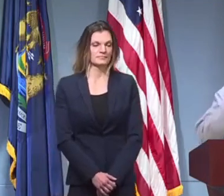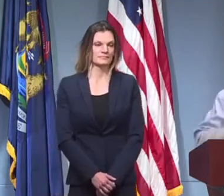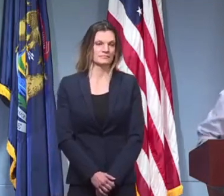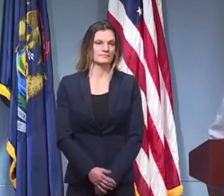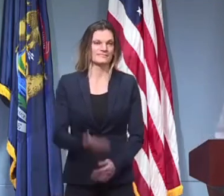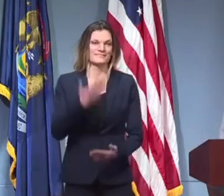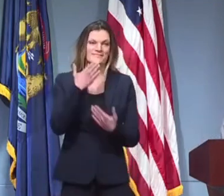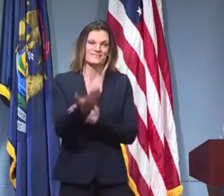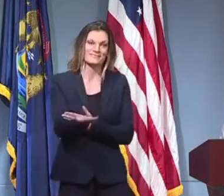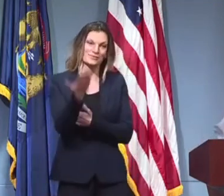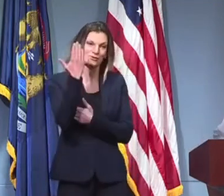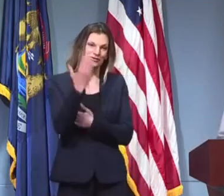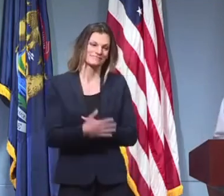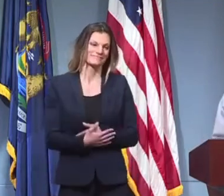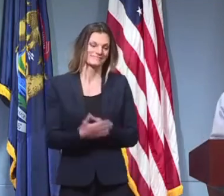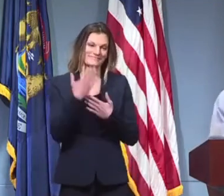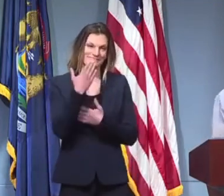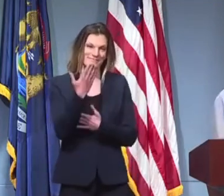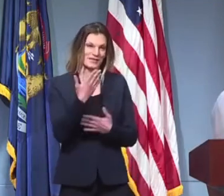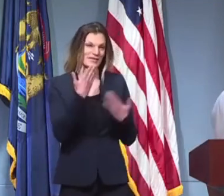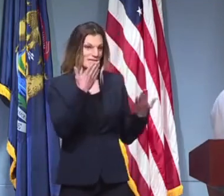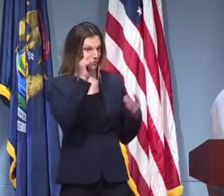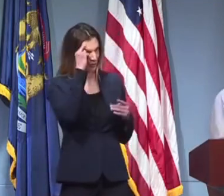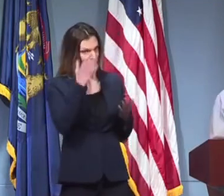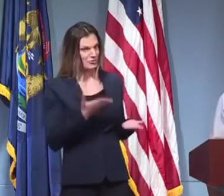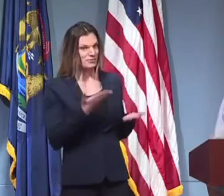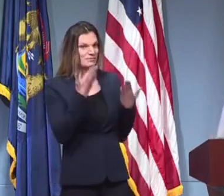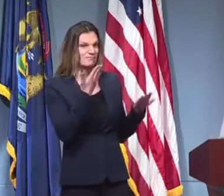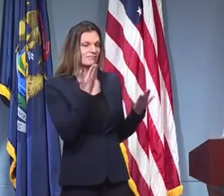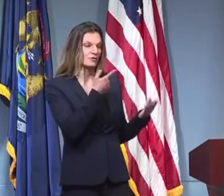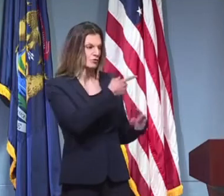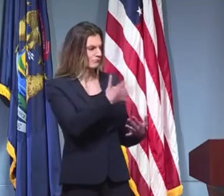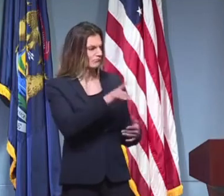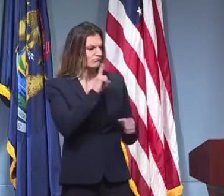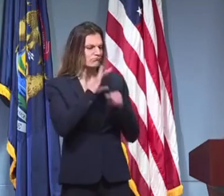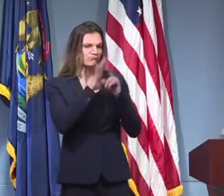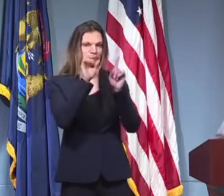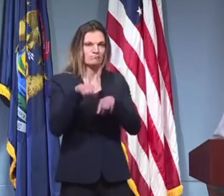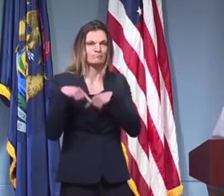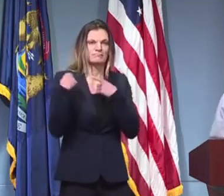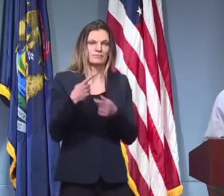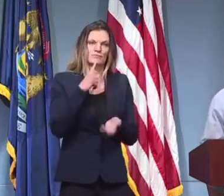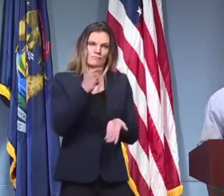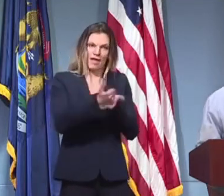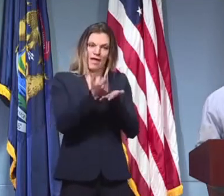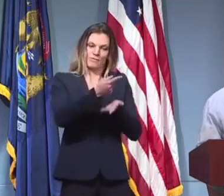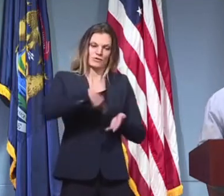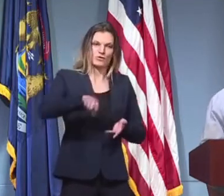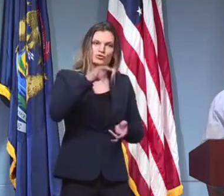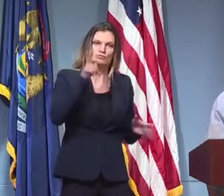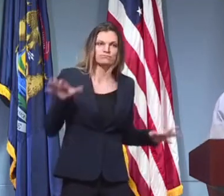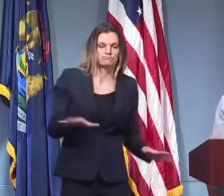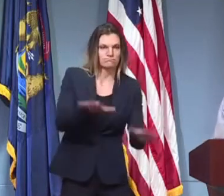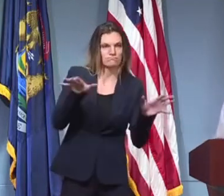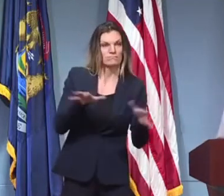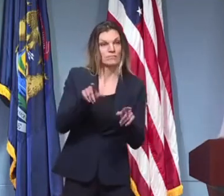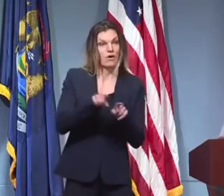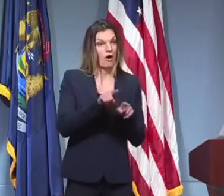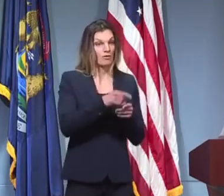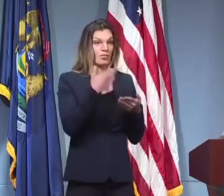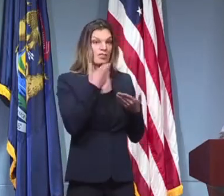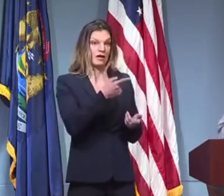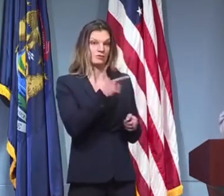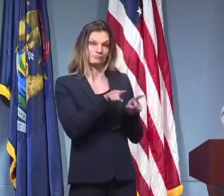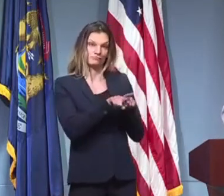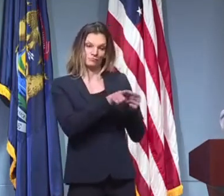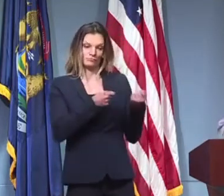Well, good morning. Thank you, Governor Whitmer, for your commitment to working families and your faith in me to fill this critical position. As the governor